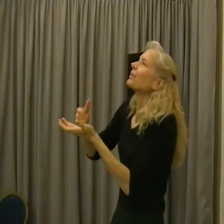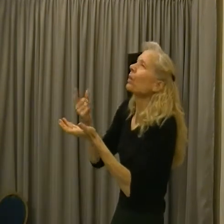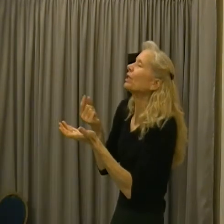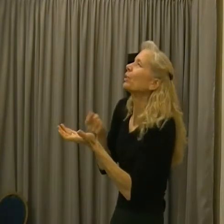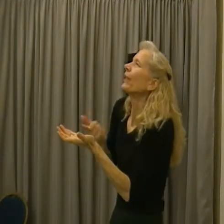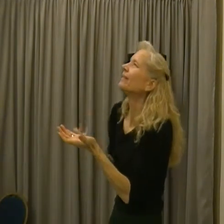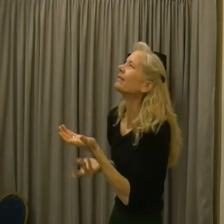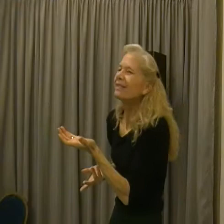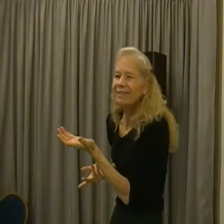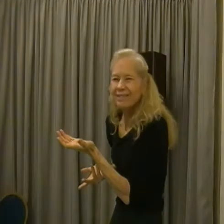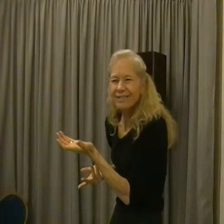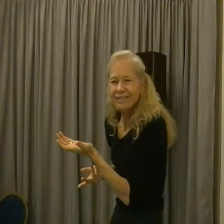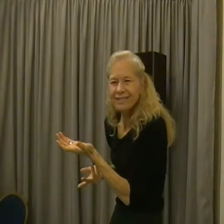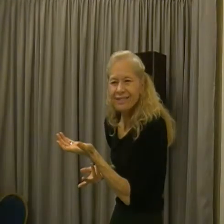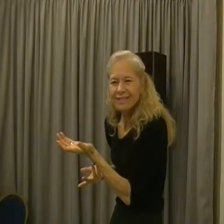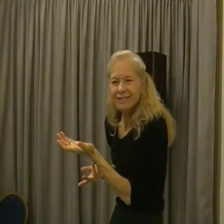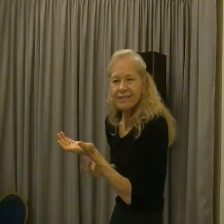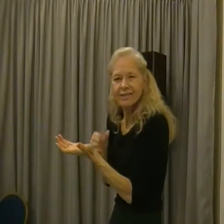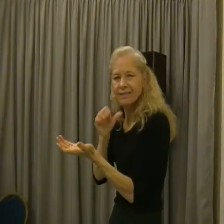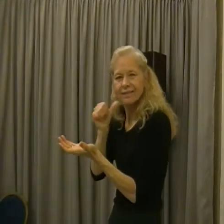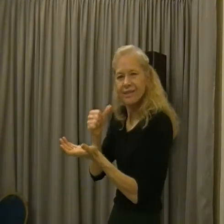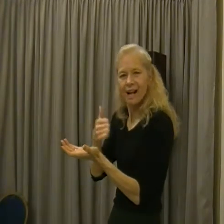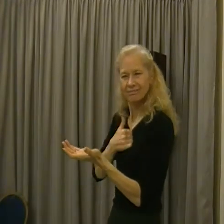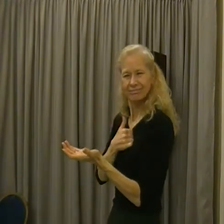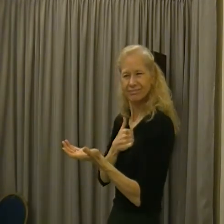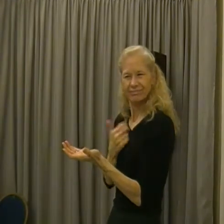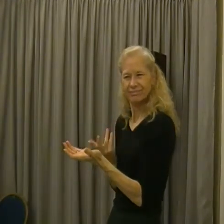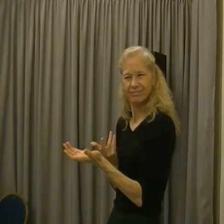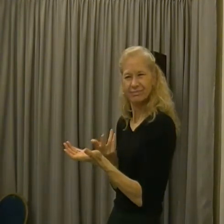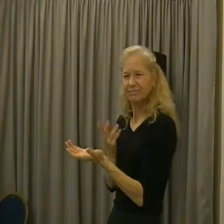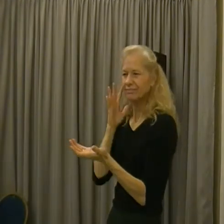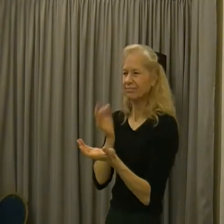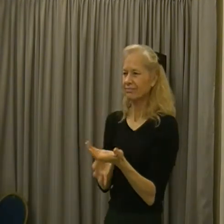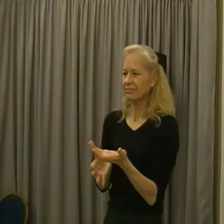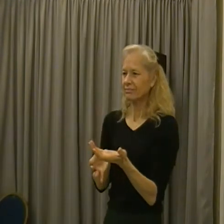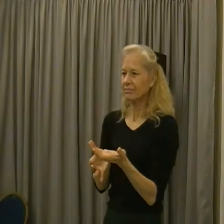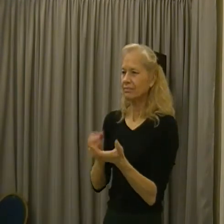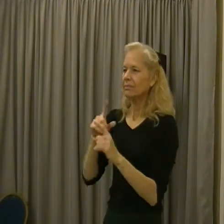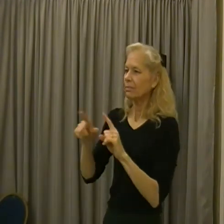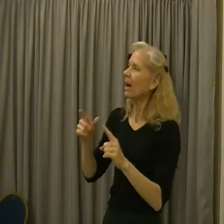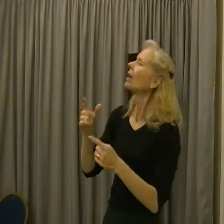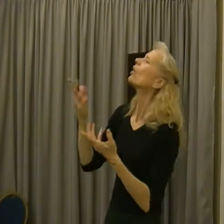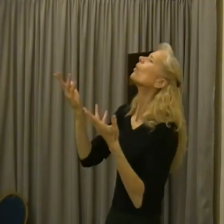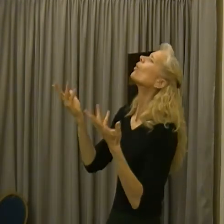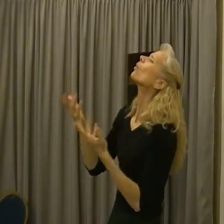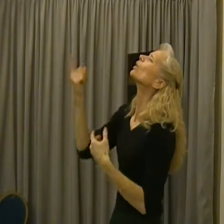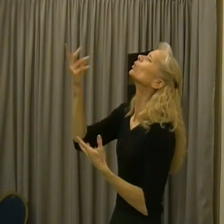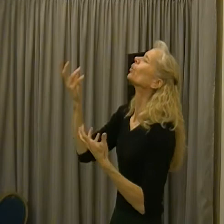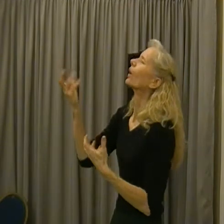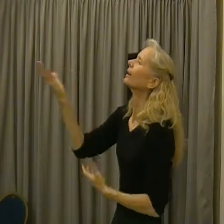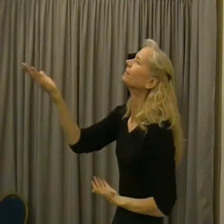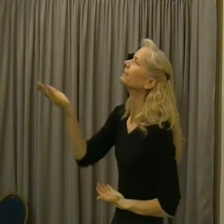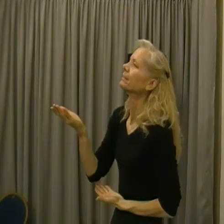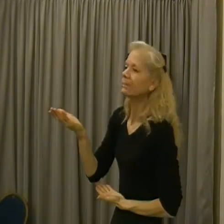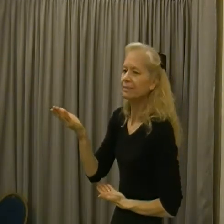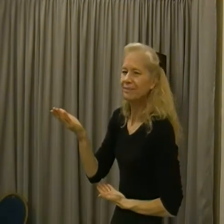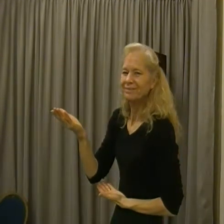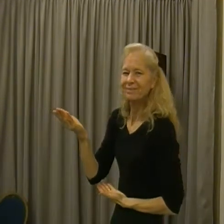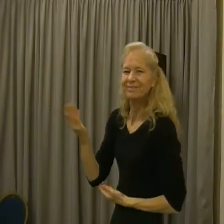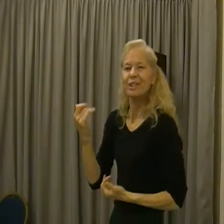glory of him, the glory of God. So what's the story of your glory. Amen. We glory.